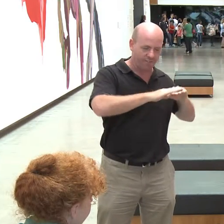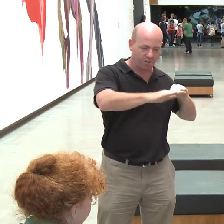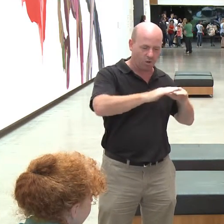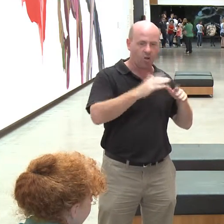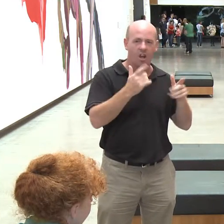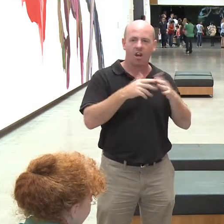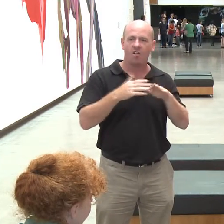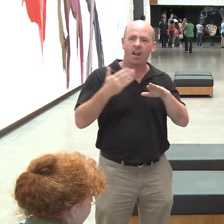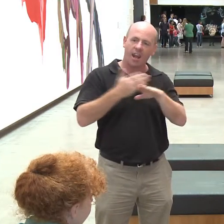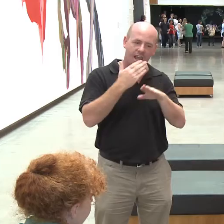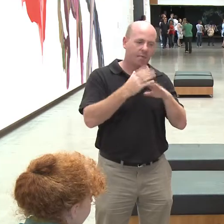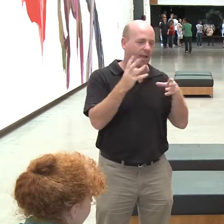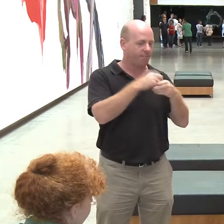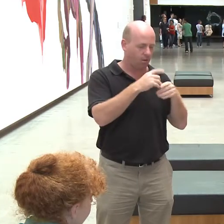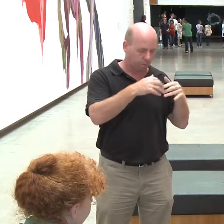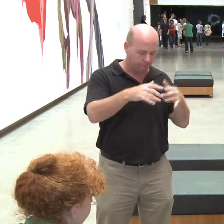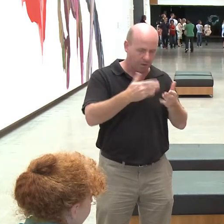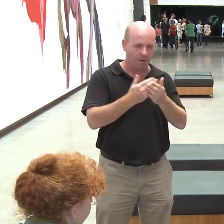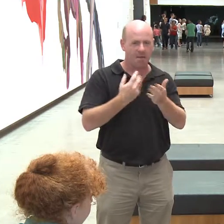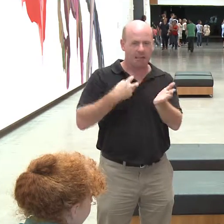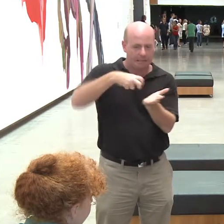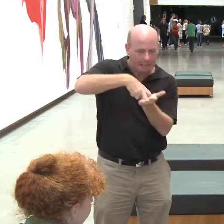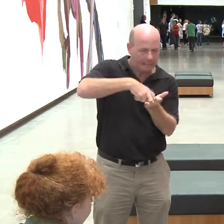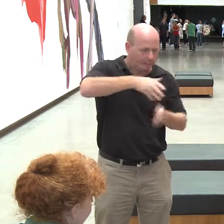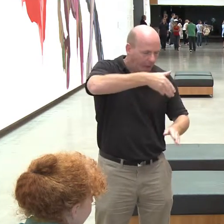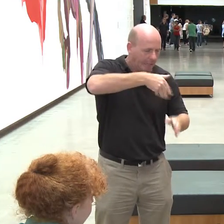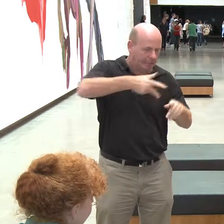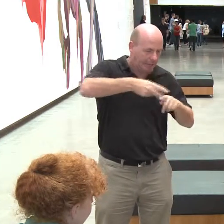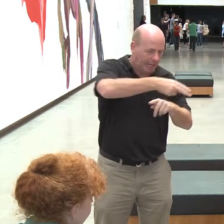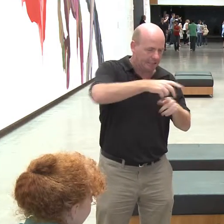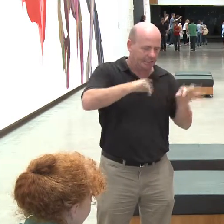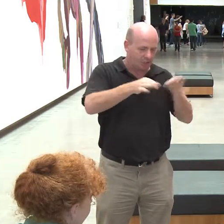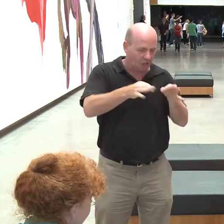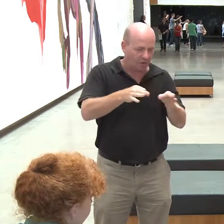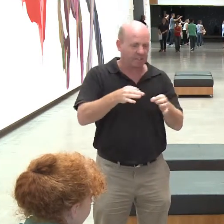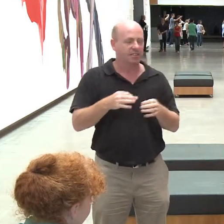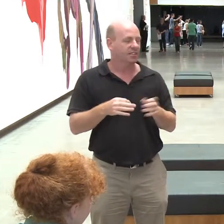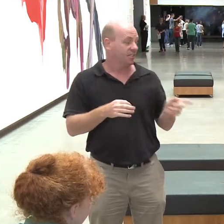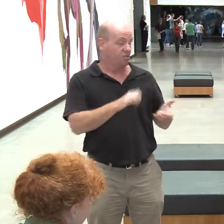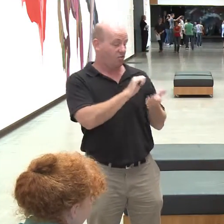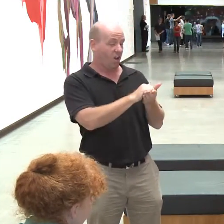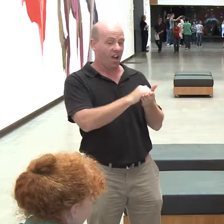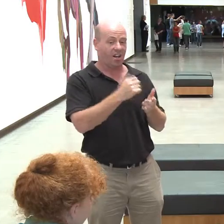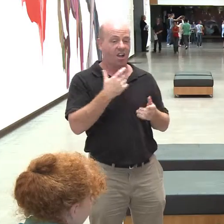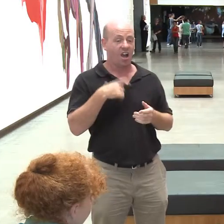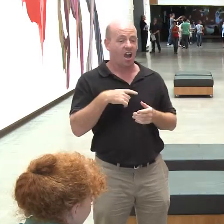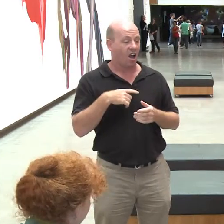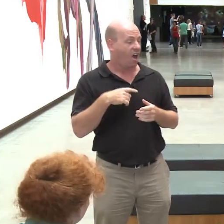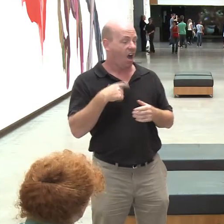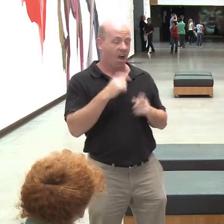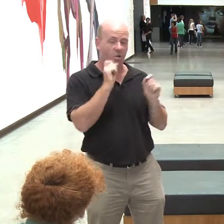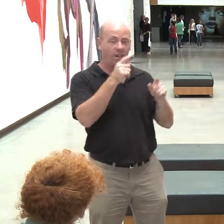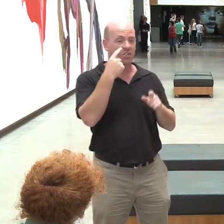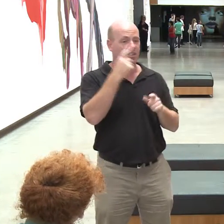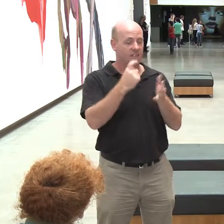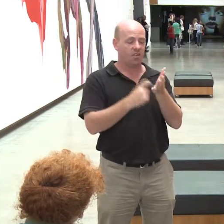labour that goes into it, on my hands and knees, painting and cutting and sewing. That's right, because I went to see Rose